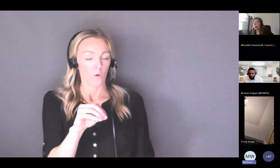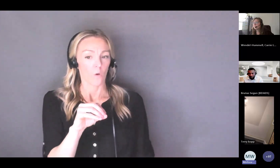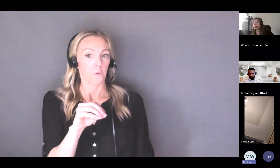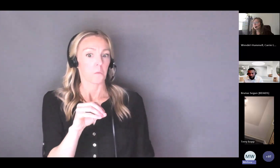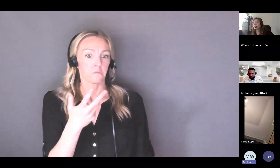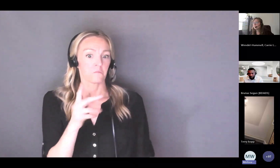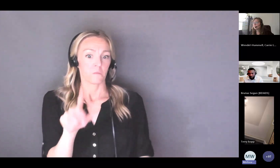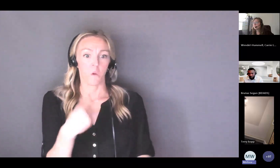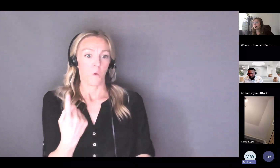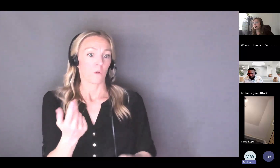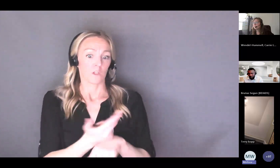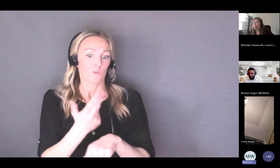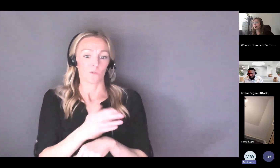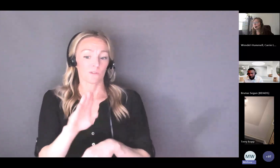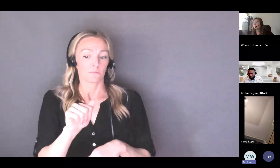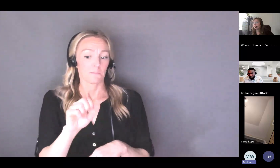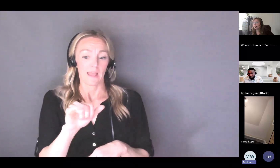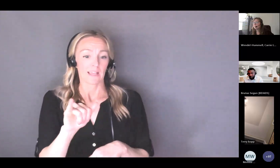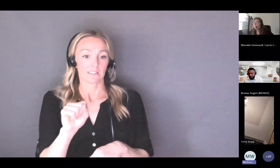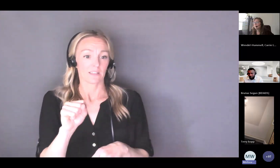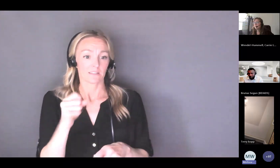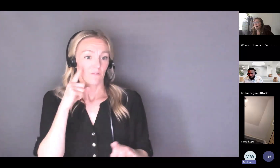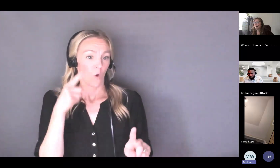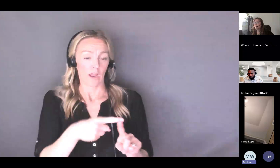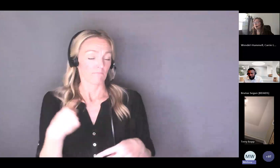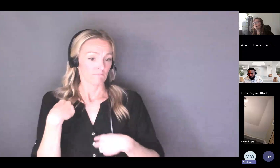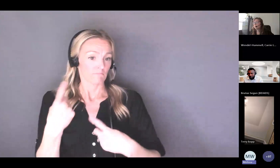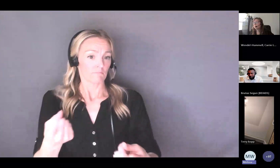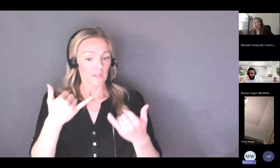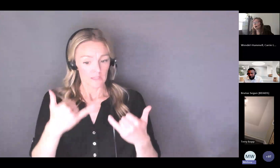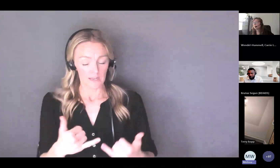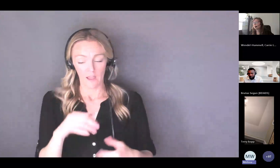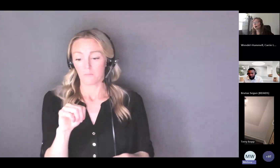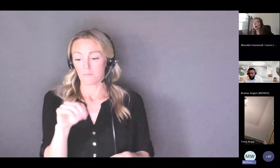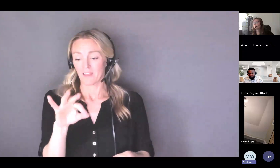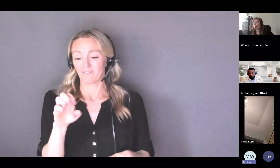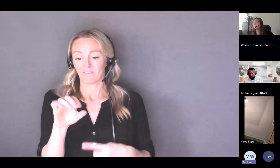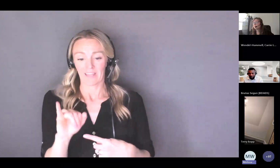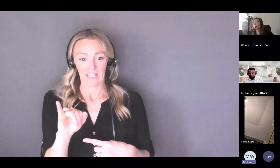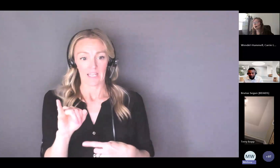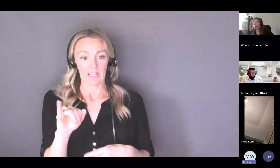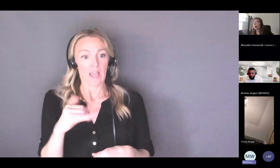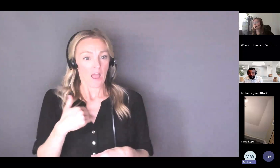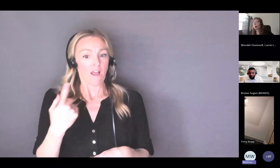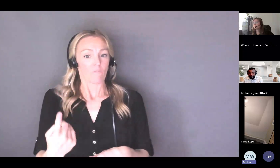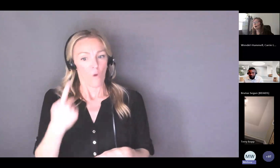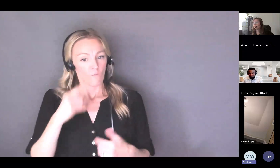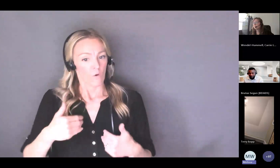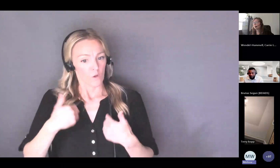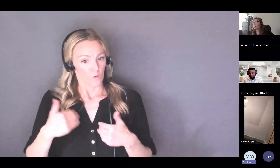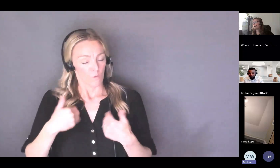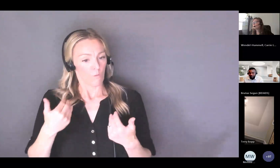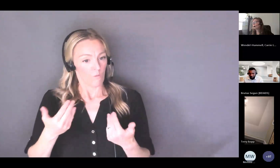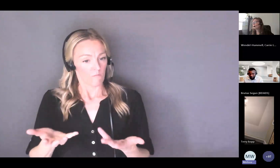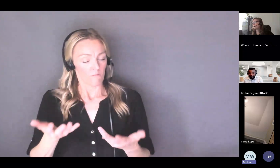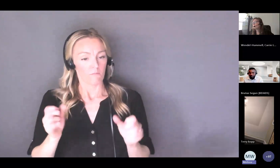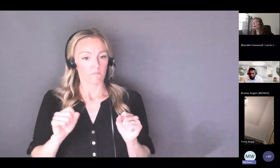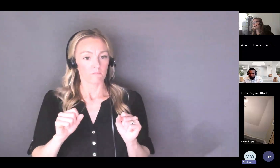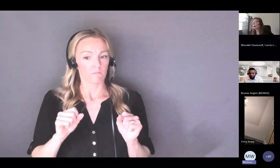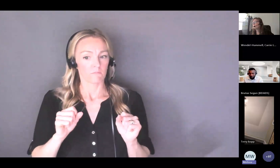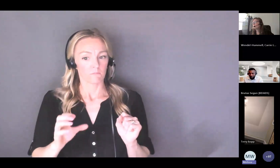has ever been used for him. And now the MIFI, there's actually one for youth. So